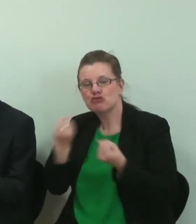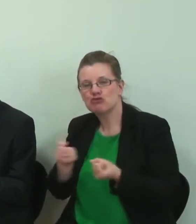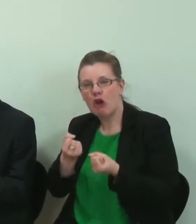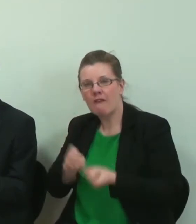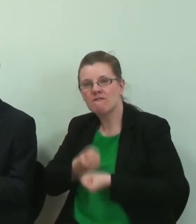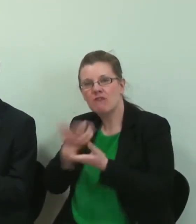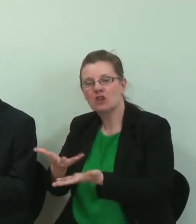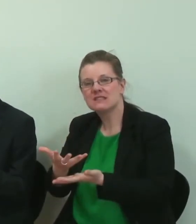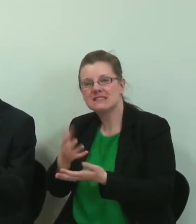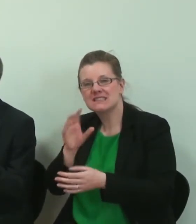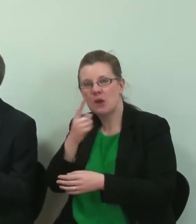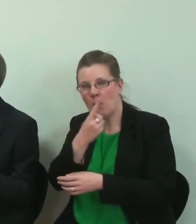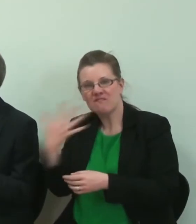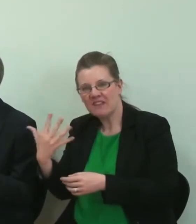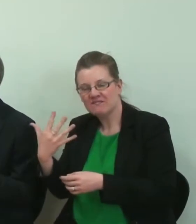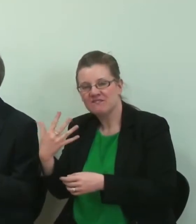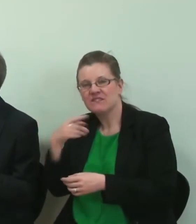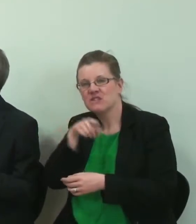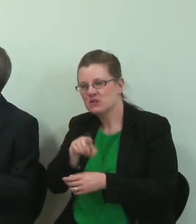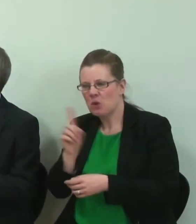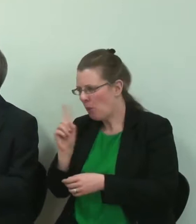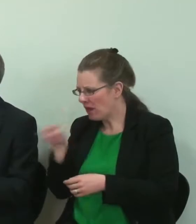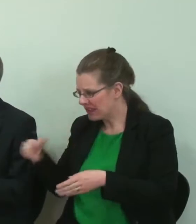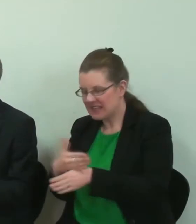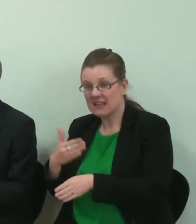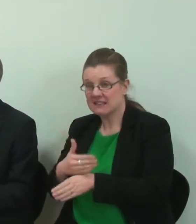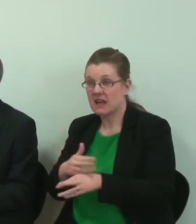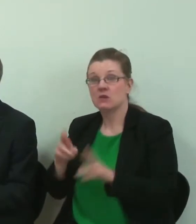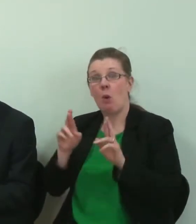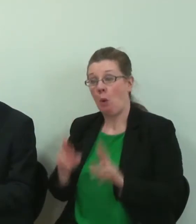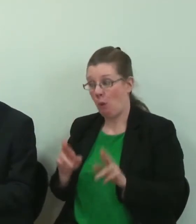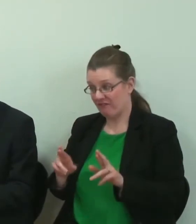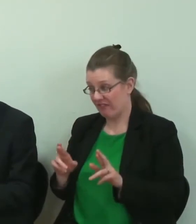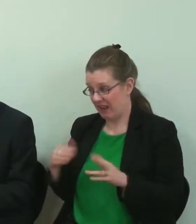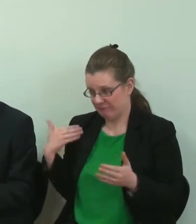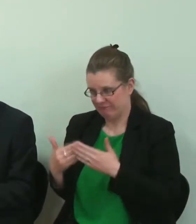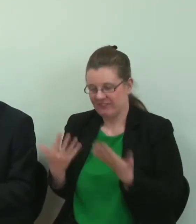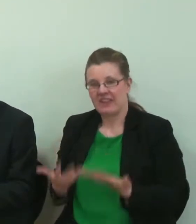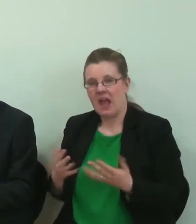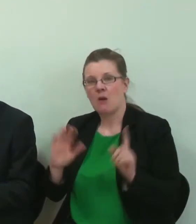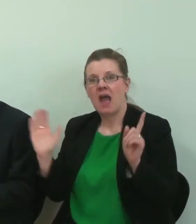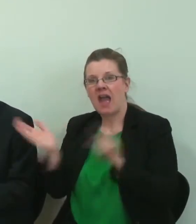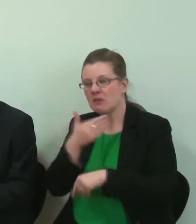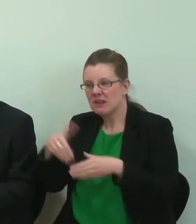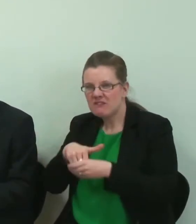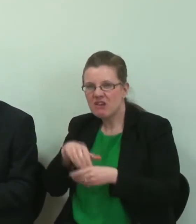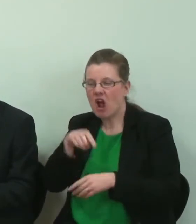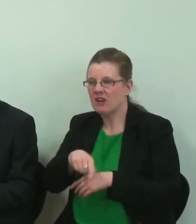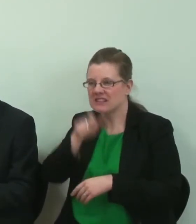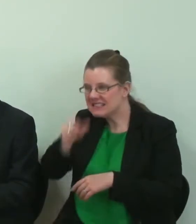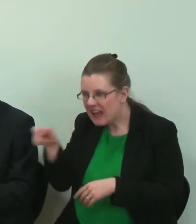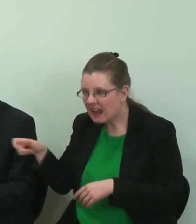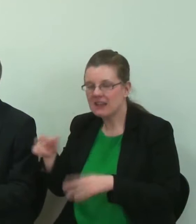#StrongVoices15. So what's this exercise? Well, hopefully by now in the session, everyone that's involved, the delegates, the